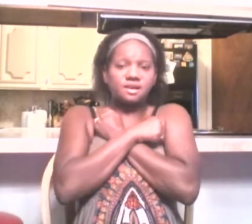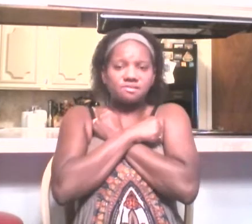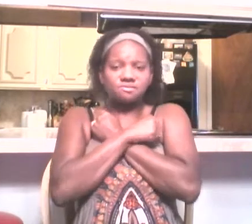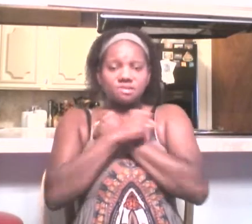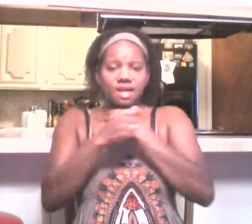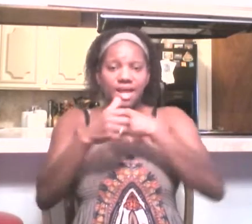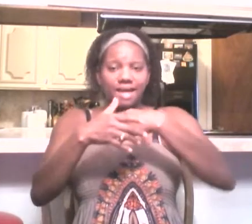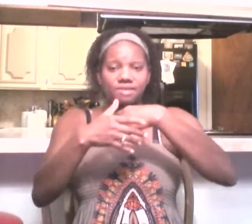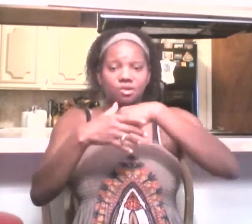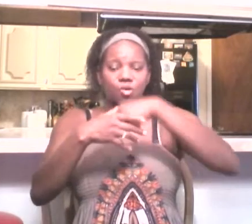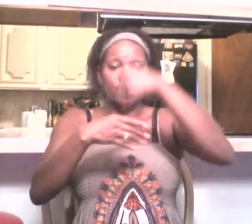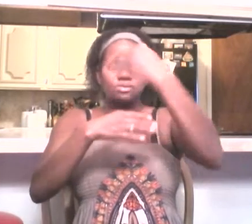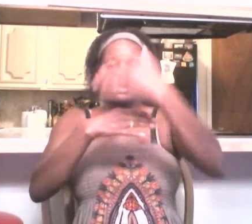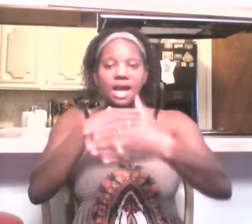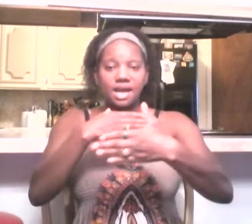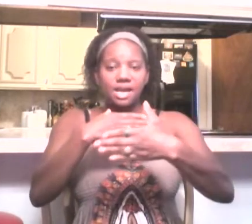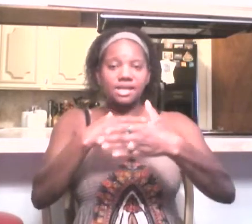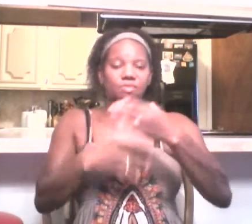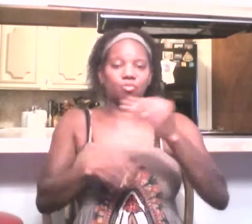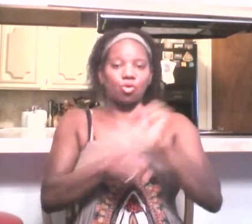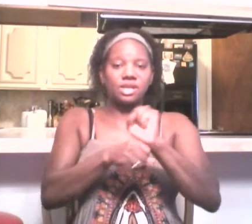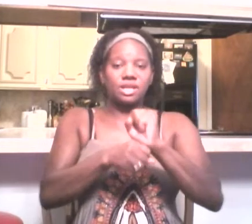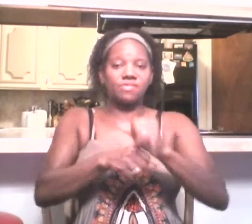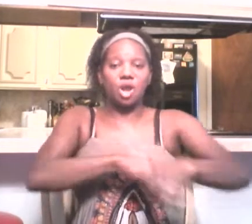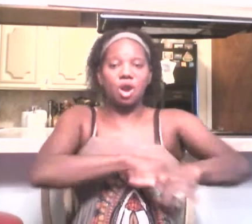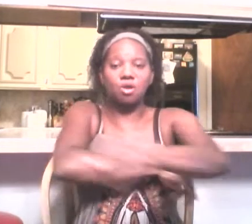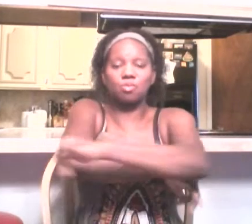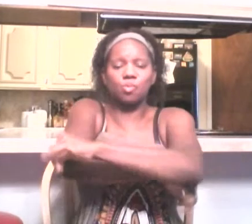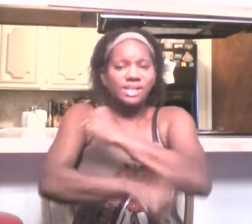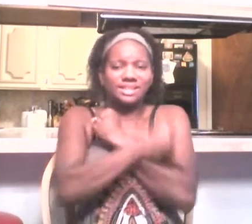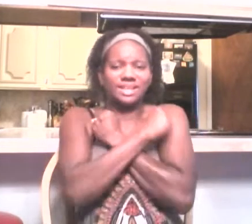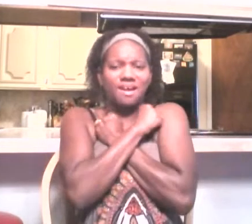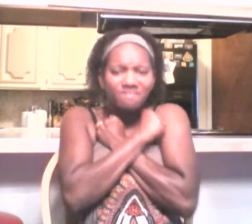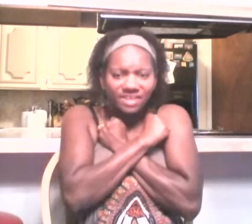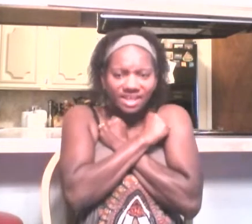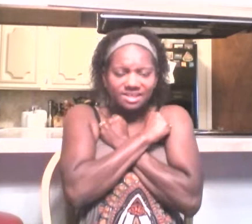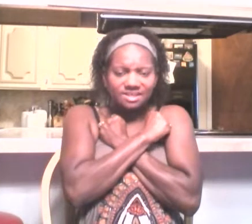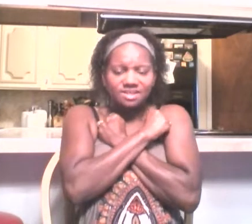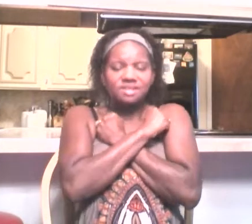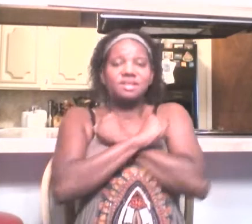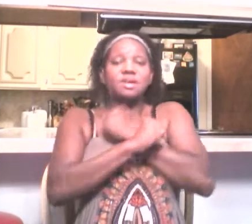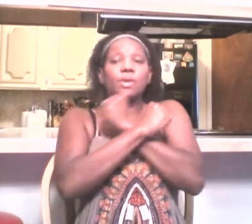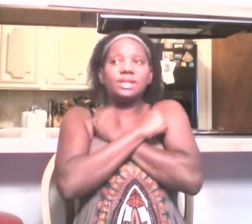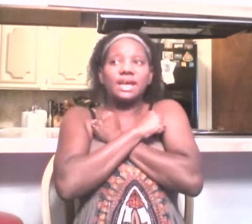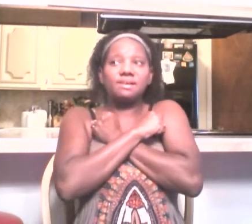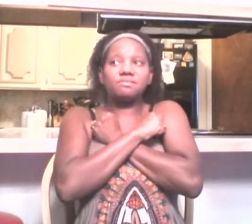love going outside and working in the yard. We love it. We love